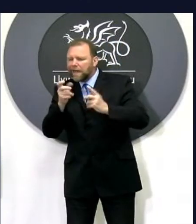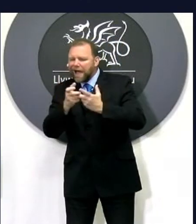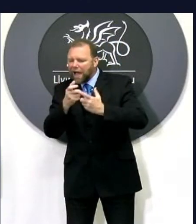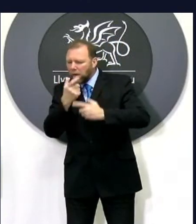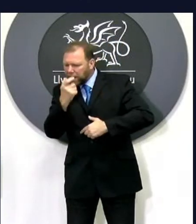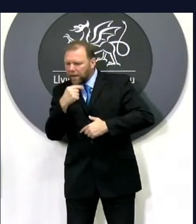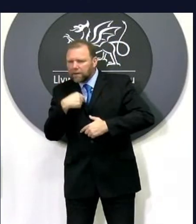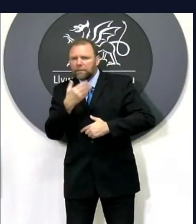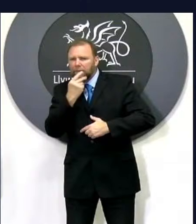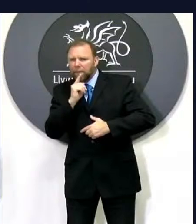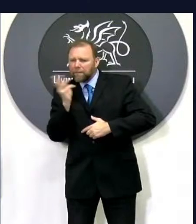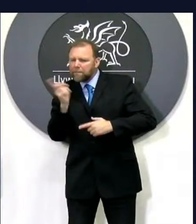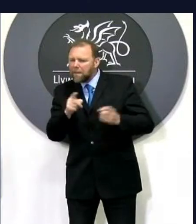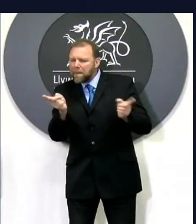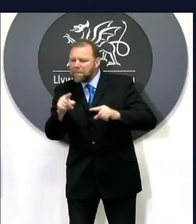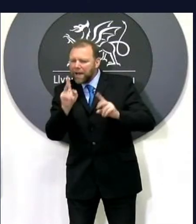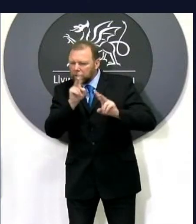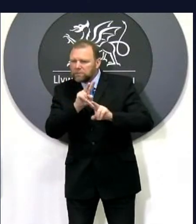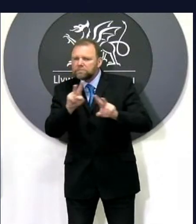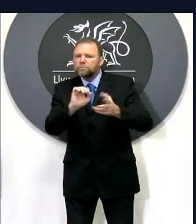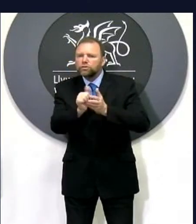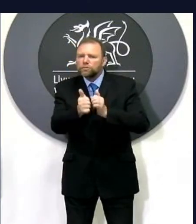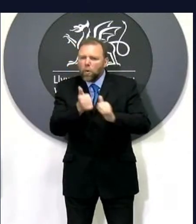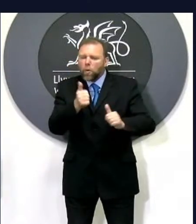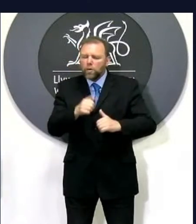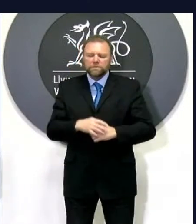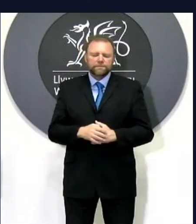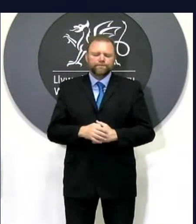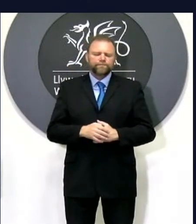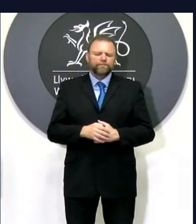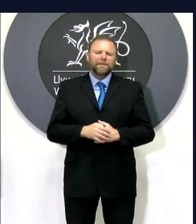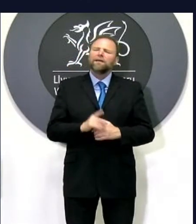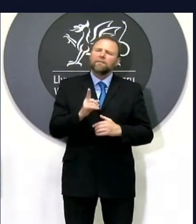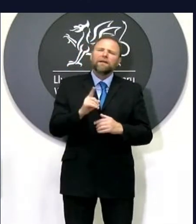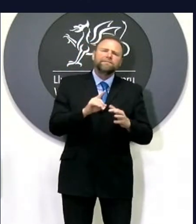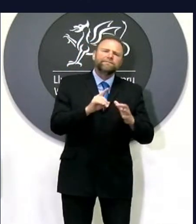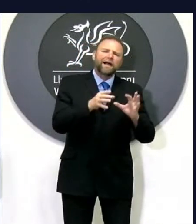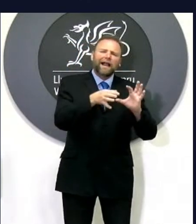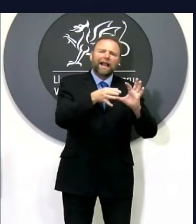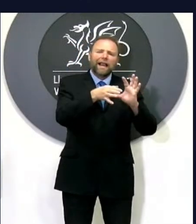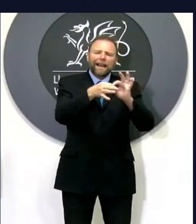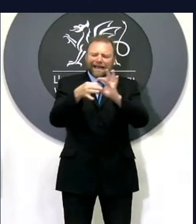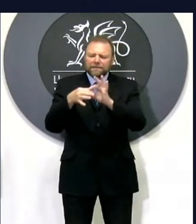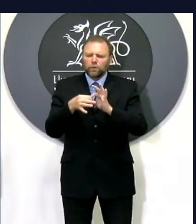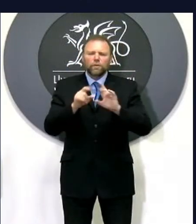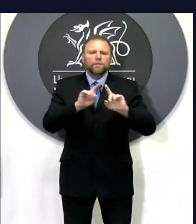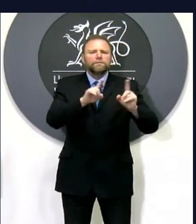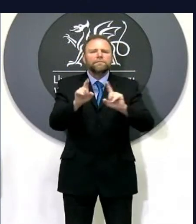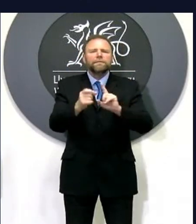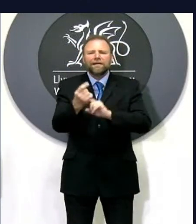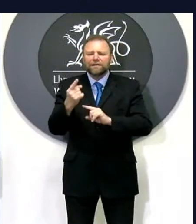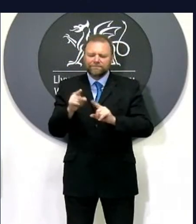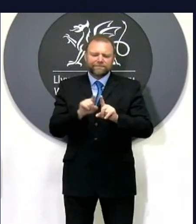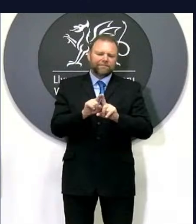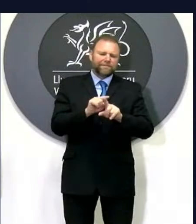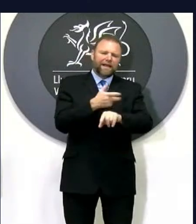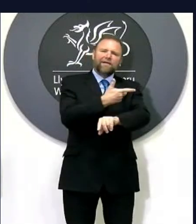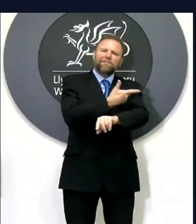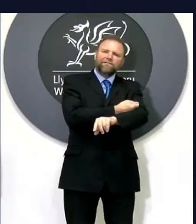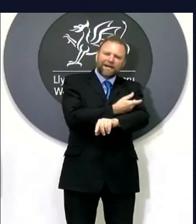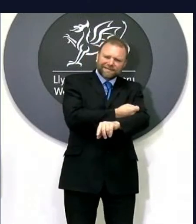sporting venues. It's connected with a number of other debates, including vaccine certification, as we were just discussing, and lateral